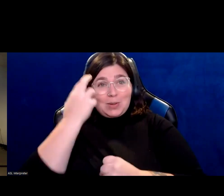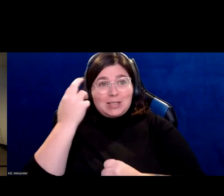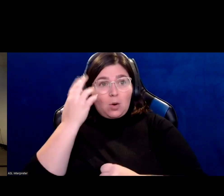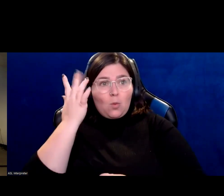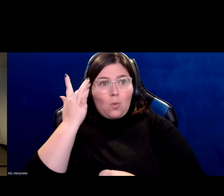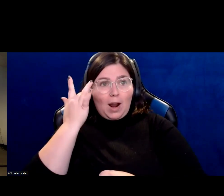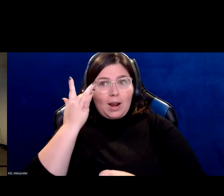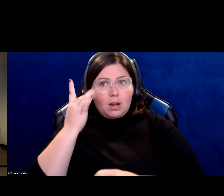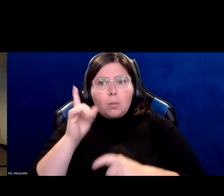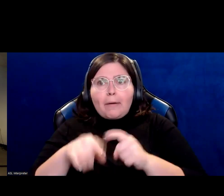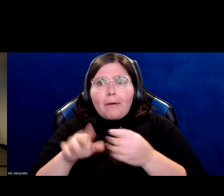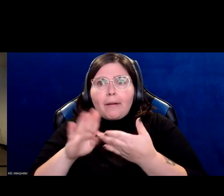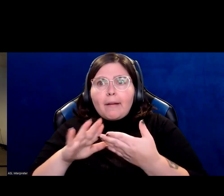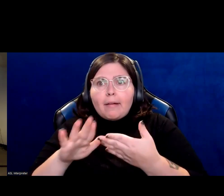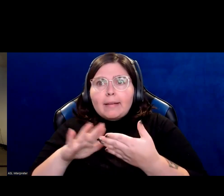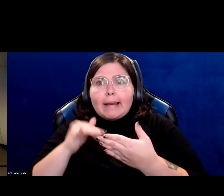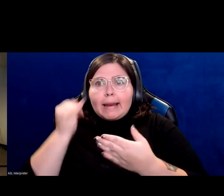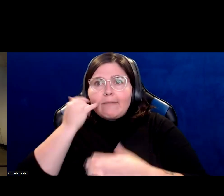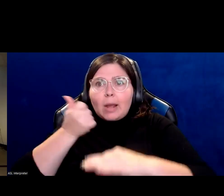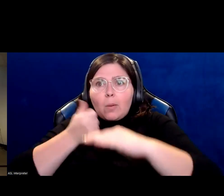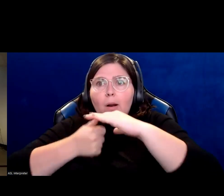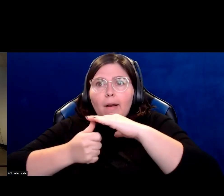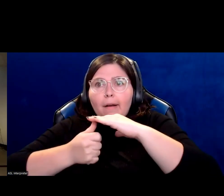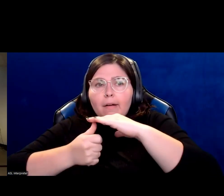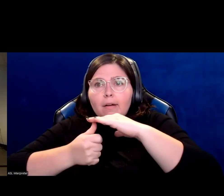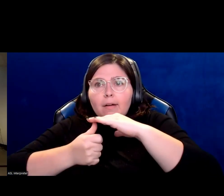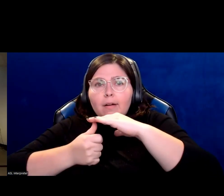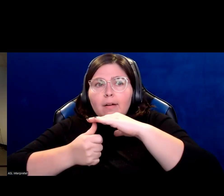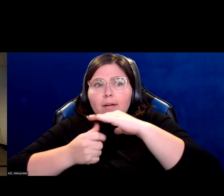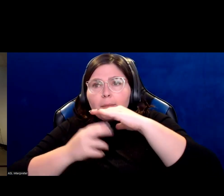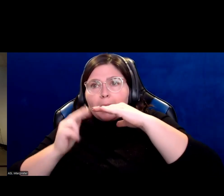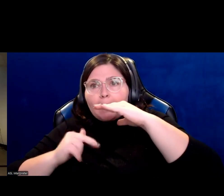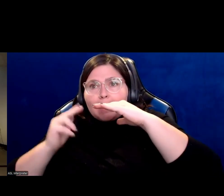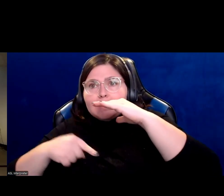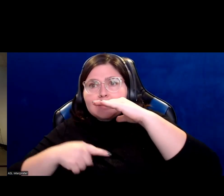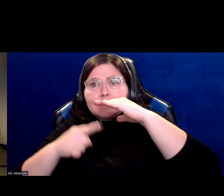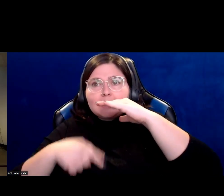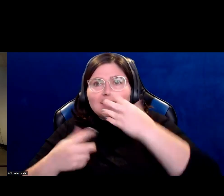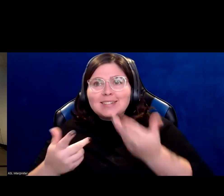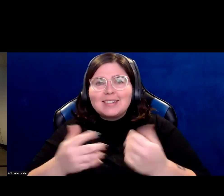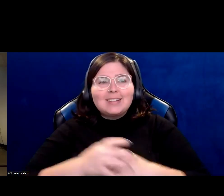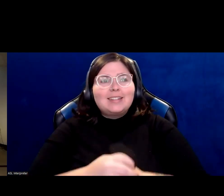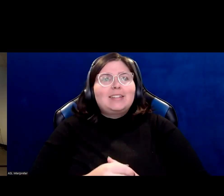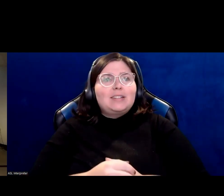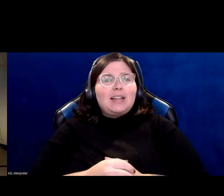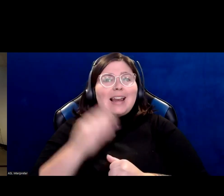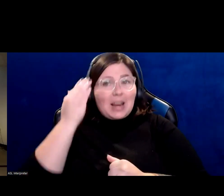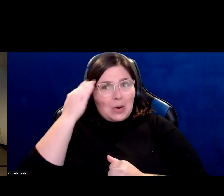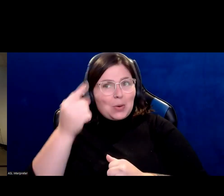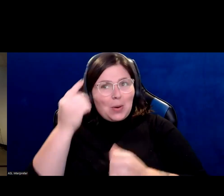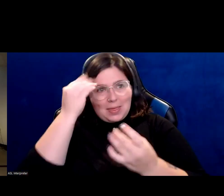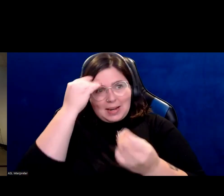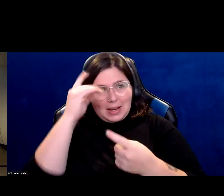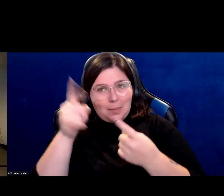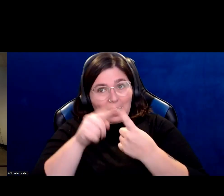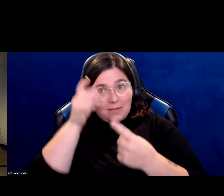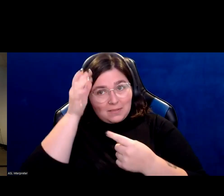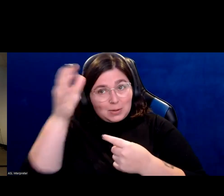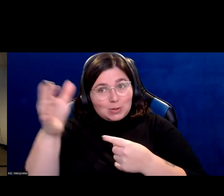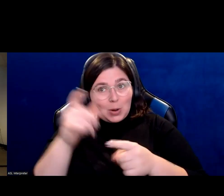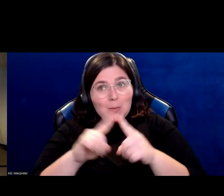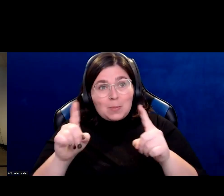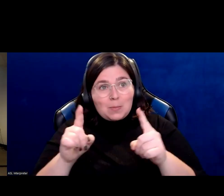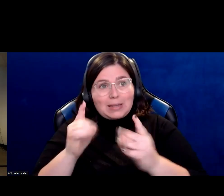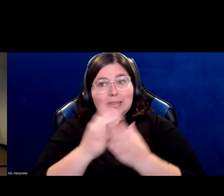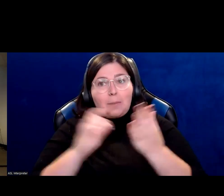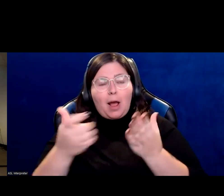we couldn't clean them. I think we had a hard cover on them, and I know you're thinking about that in the future, but obviously some